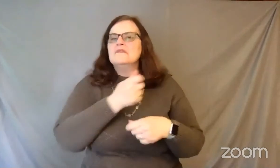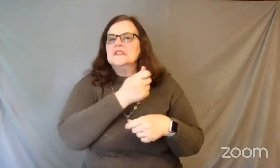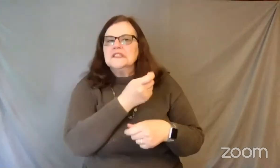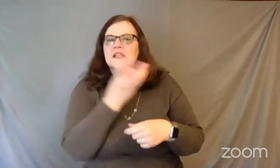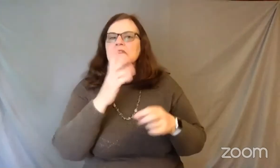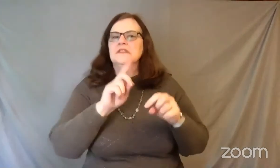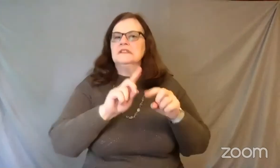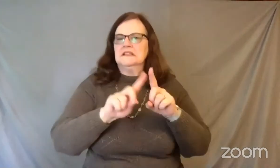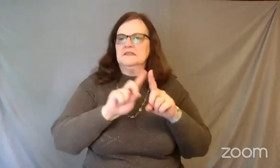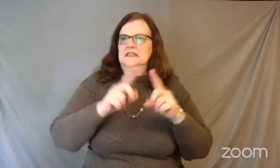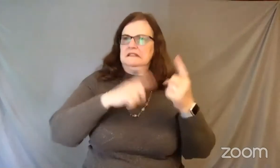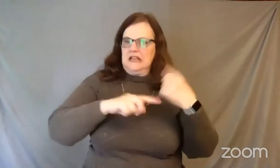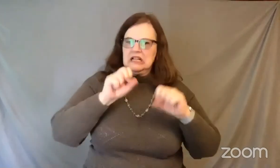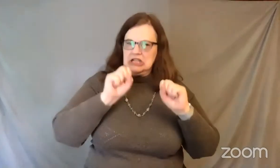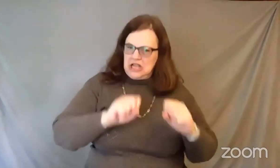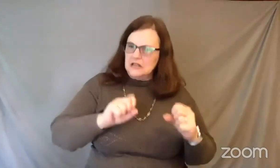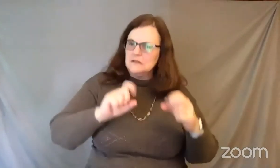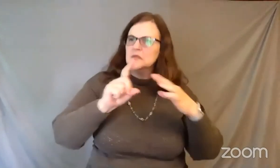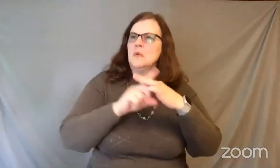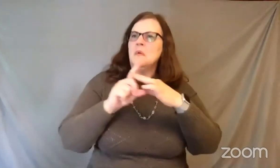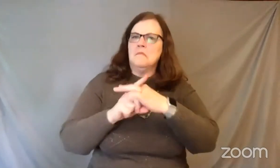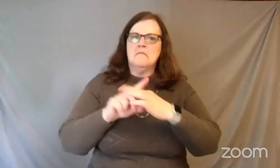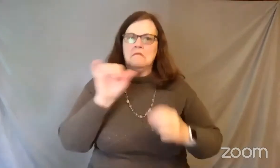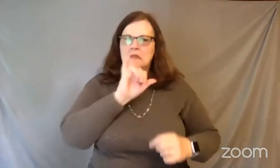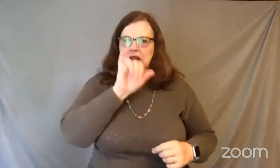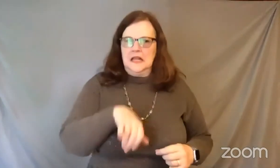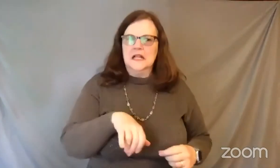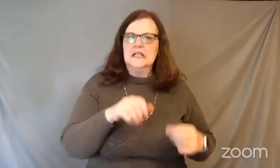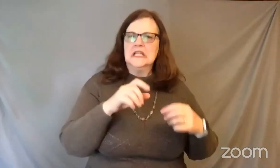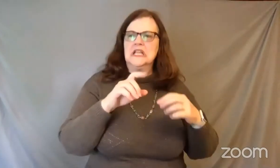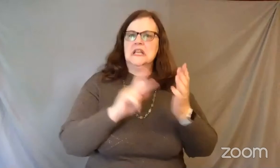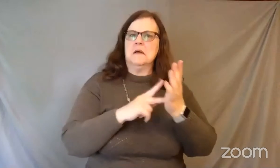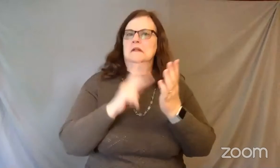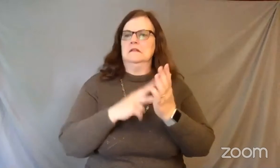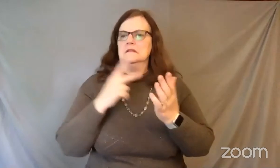And as such, it would be doubled because it's both in the original position and in the final position.